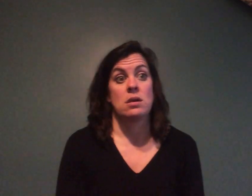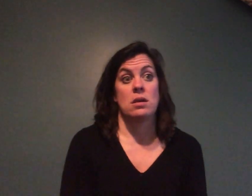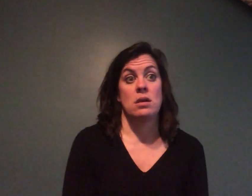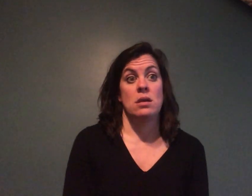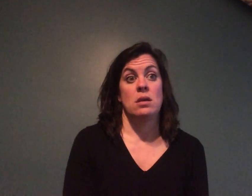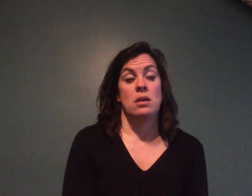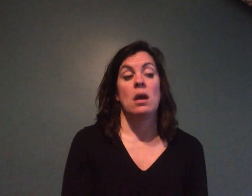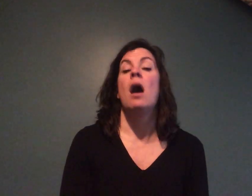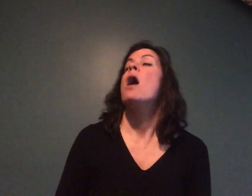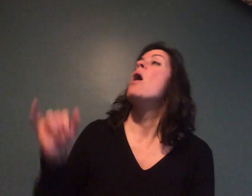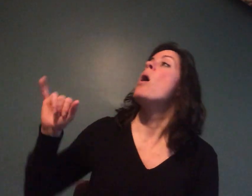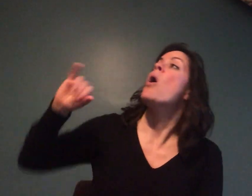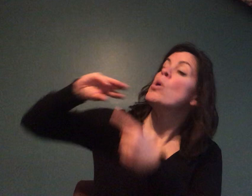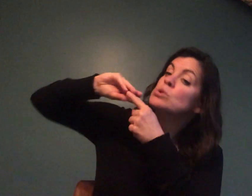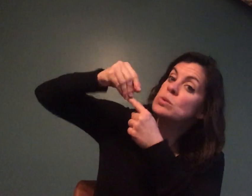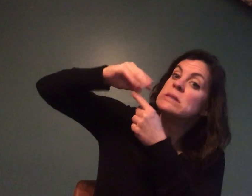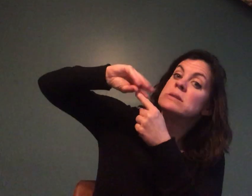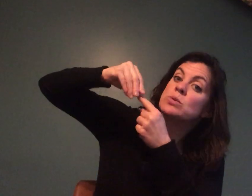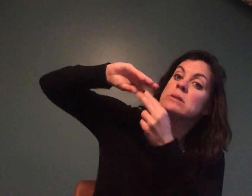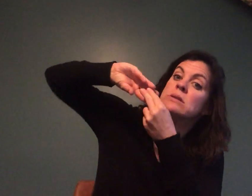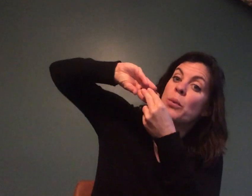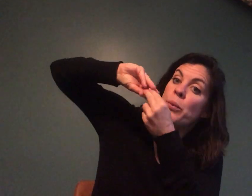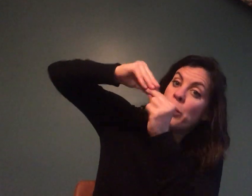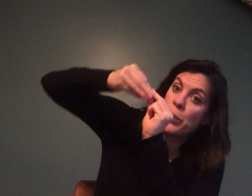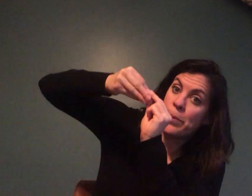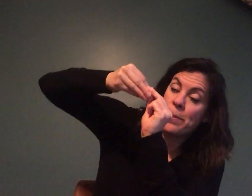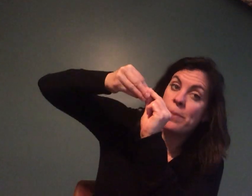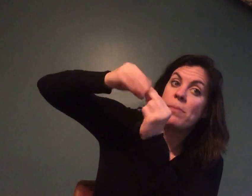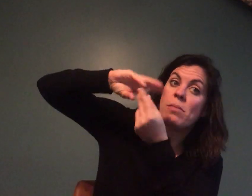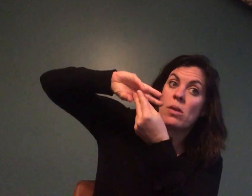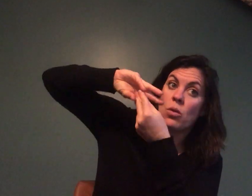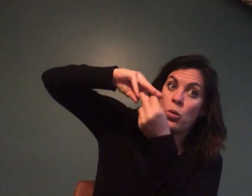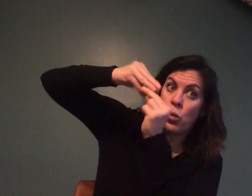Twisted up wires. Twisted up wires, and what's coming out of the top?